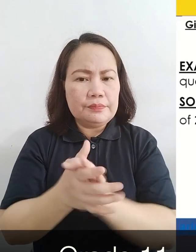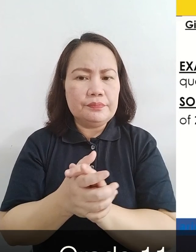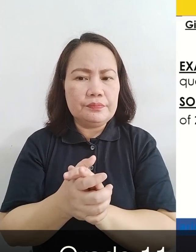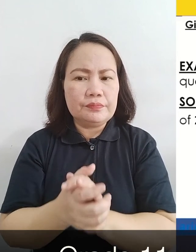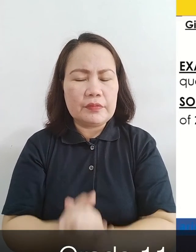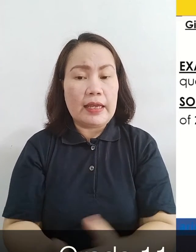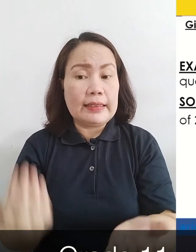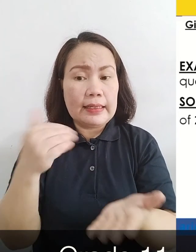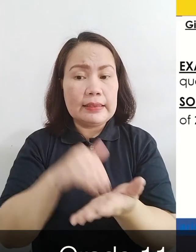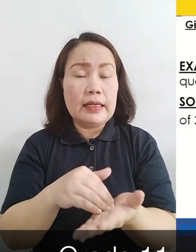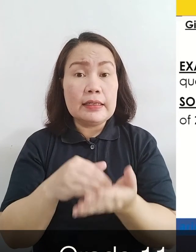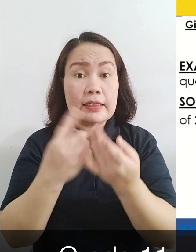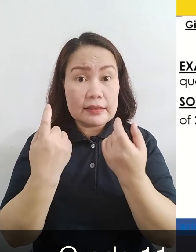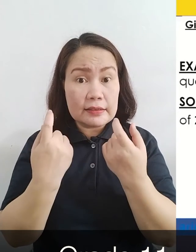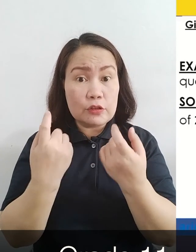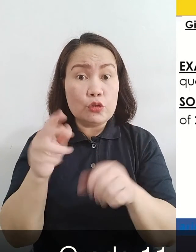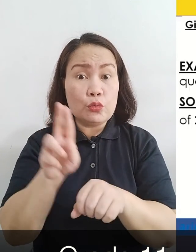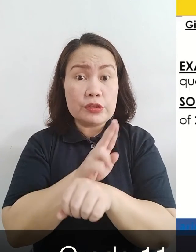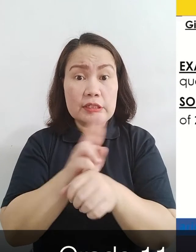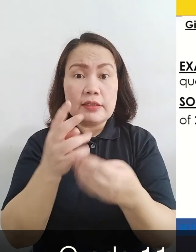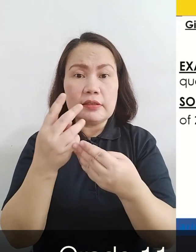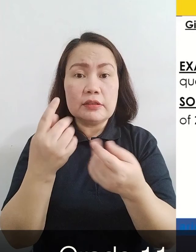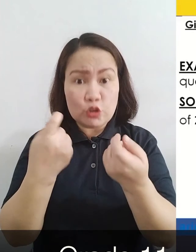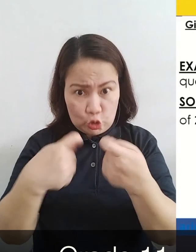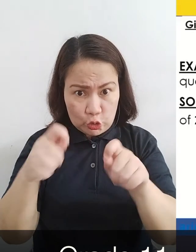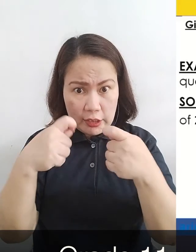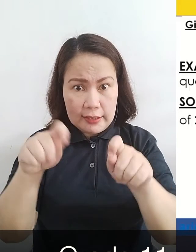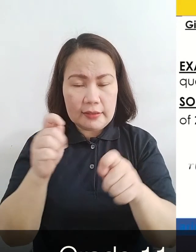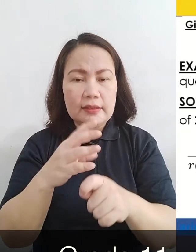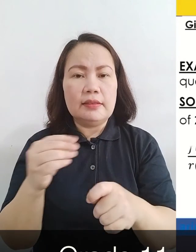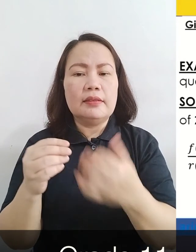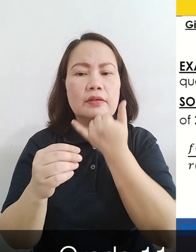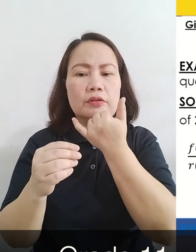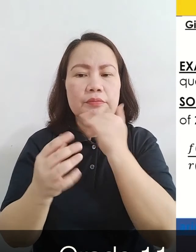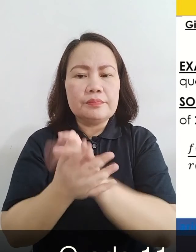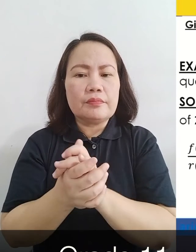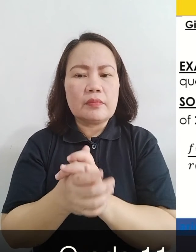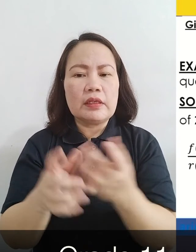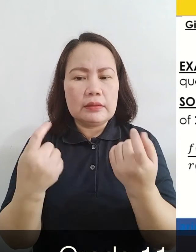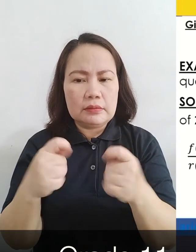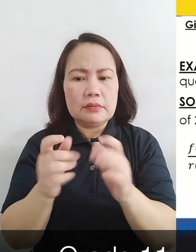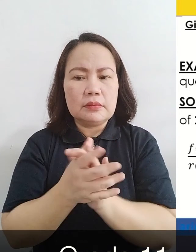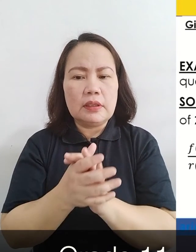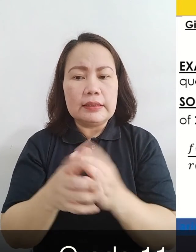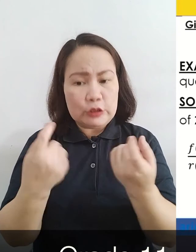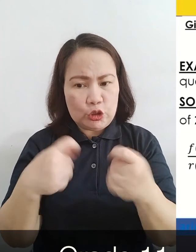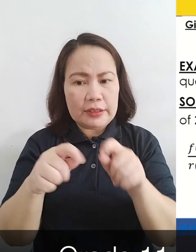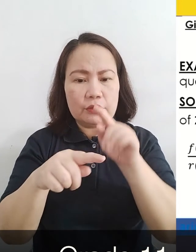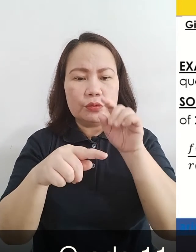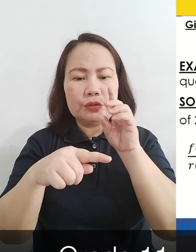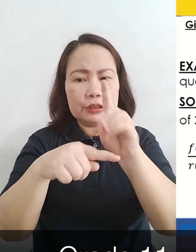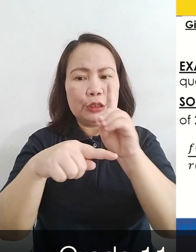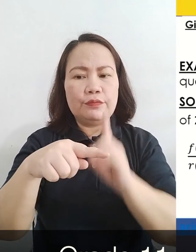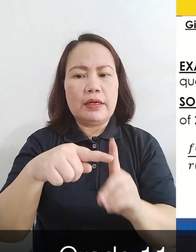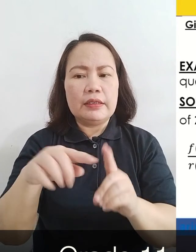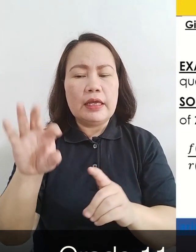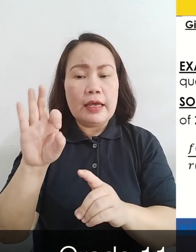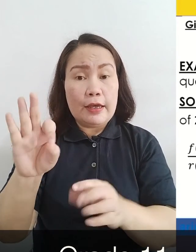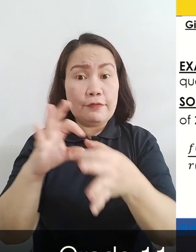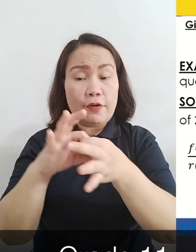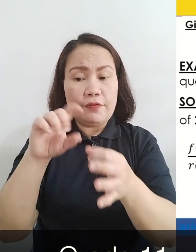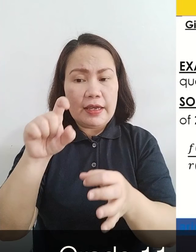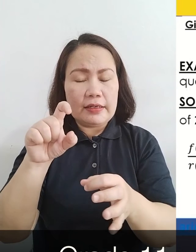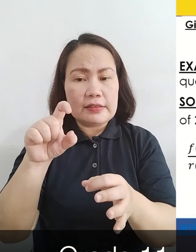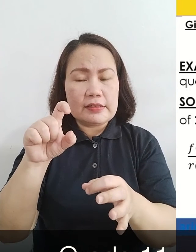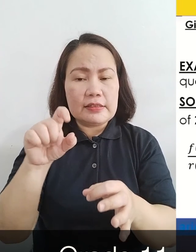Again, using the trial and error, we came up this one. So, let's try to divide f of x